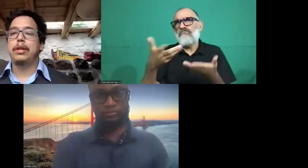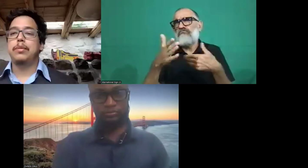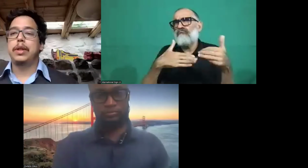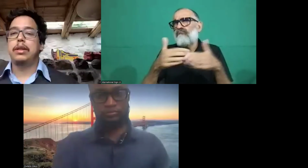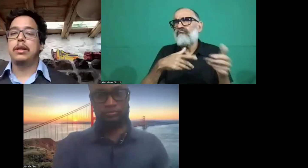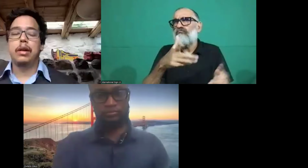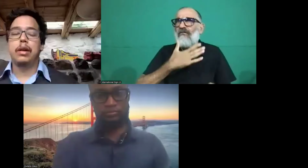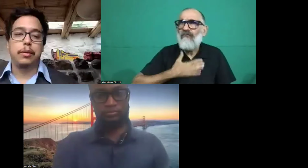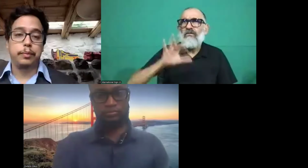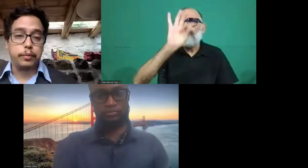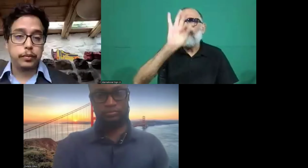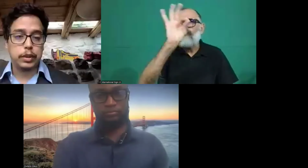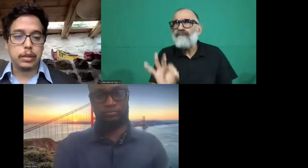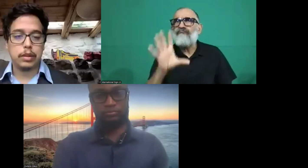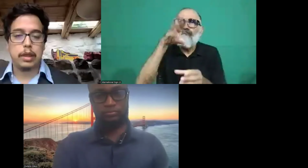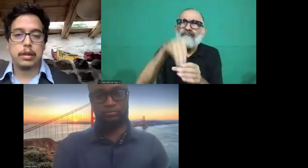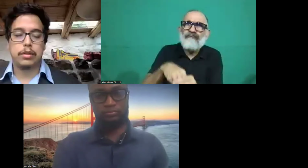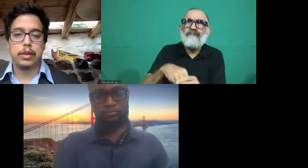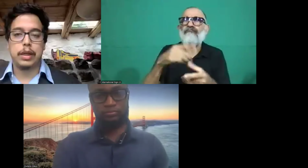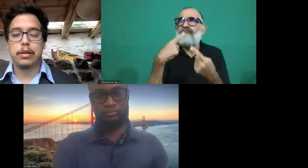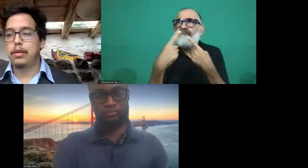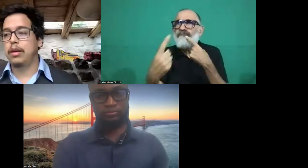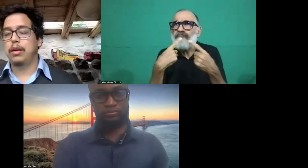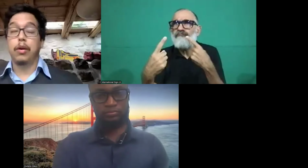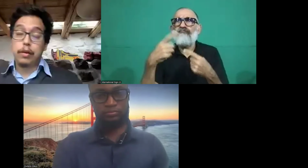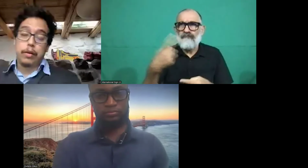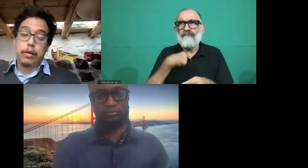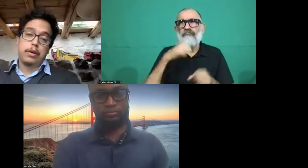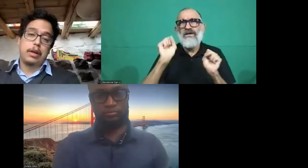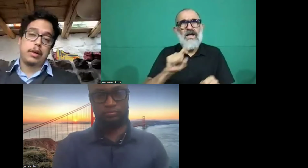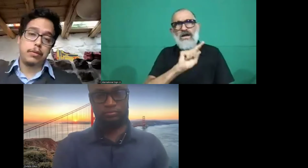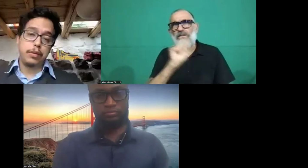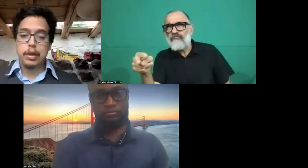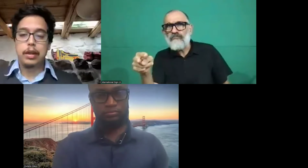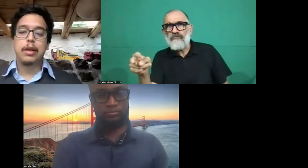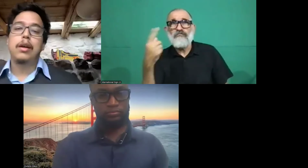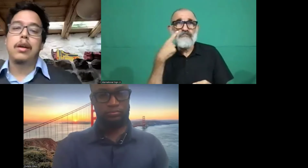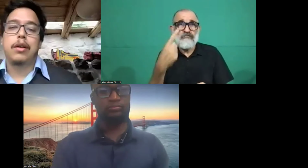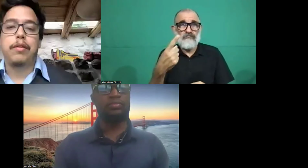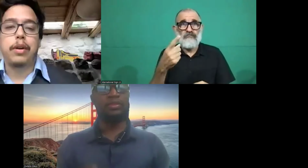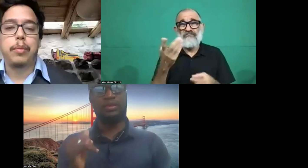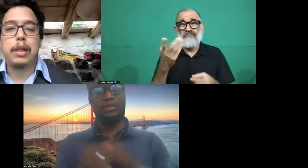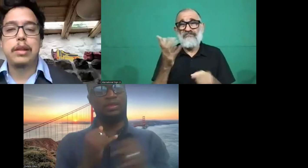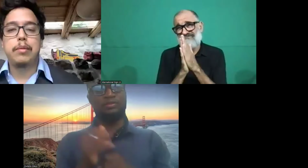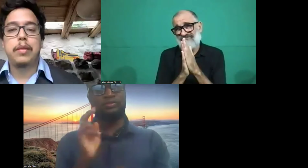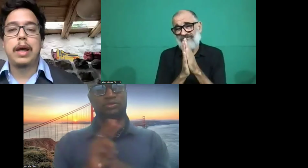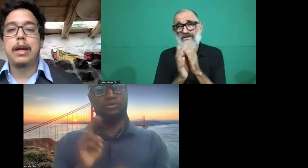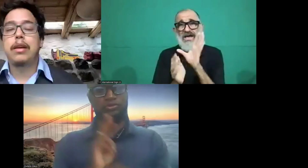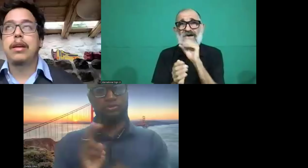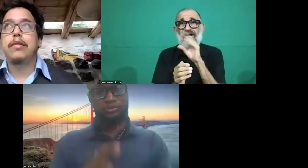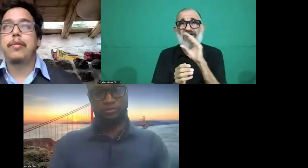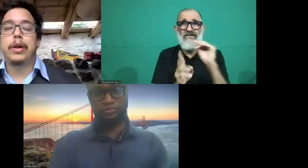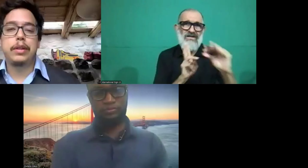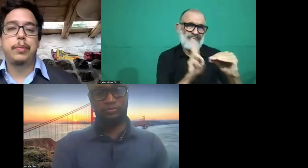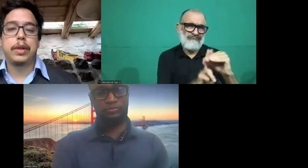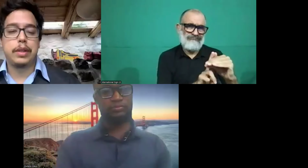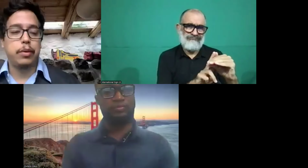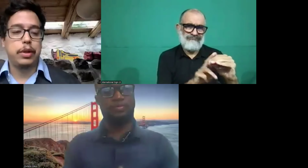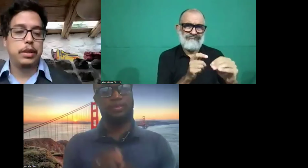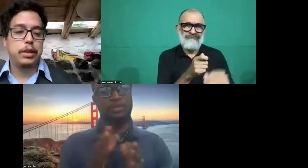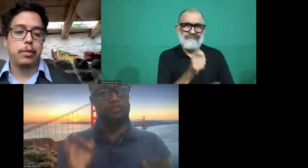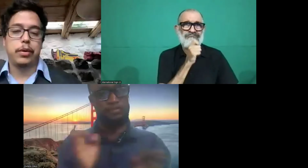recording this meeting so that only for internal use for the meal team. And if